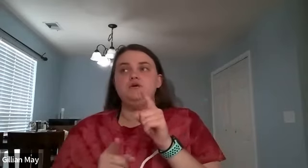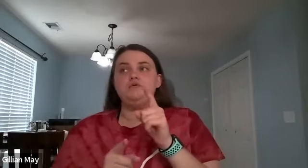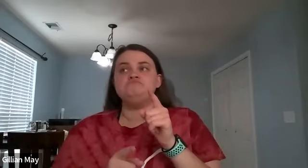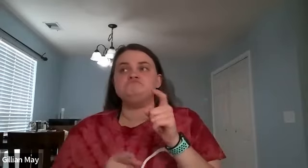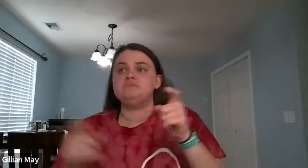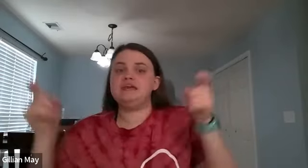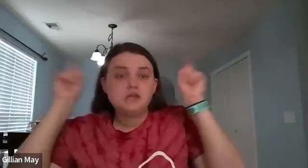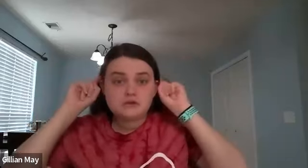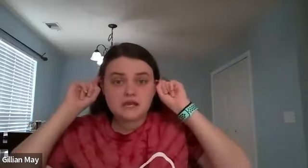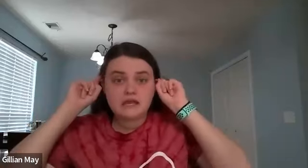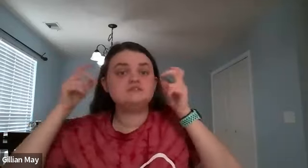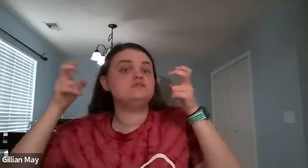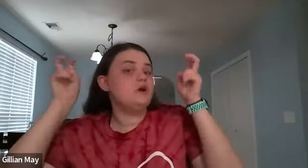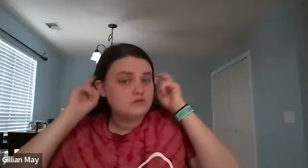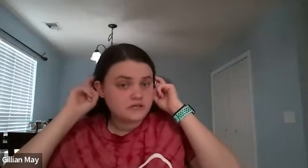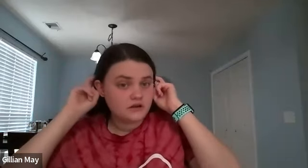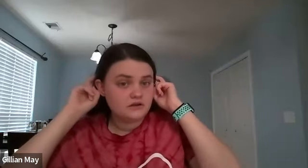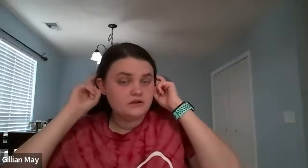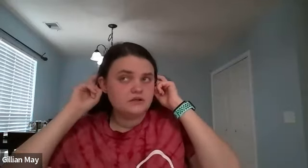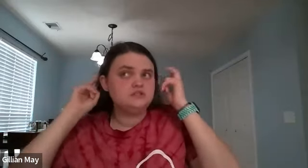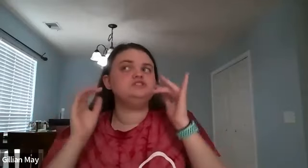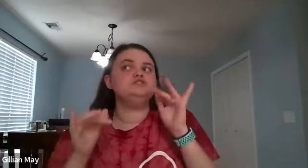go like hearing aids or cochlear, to do